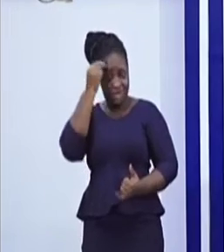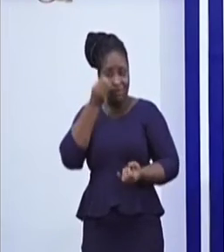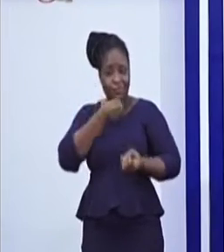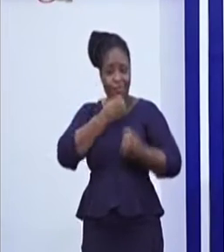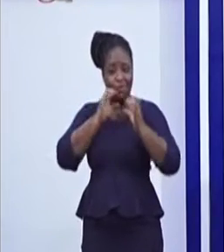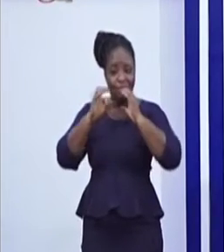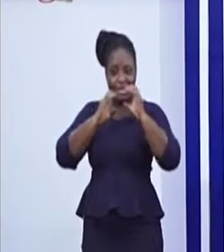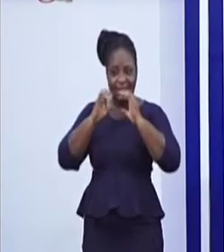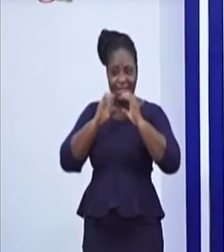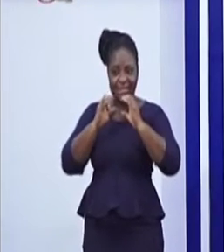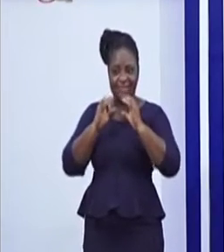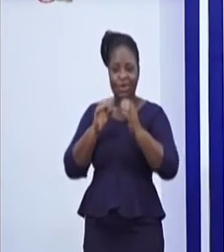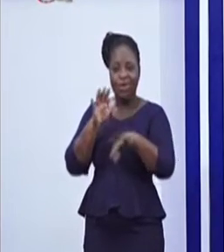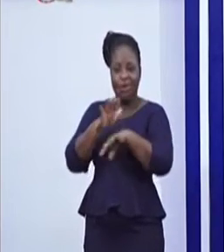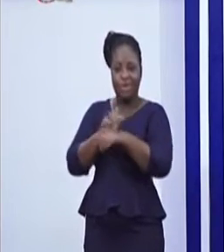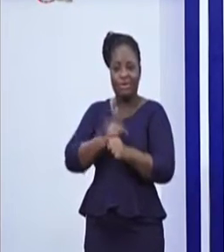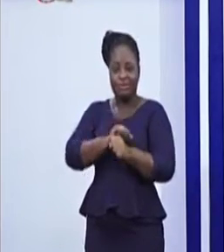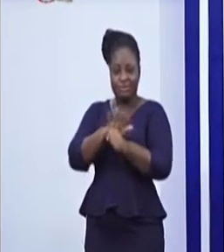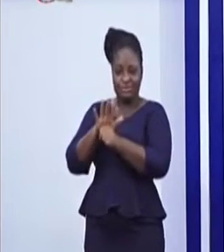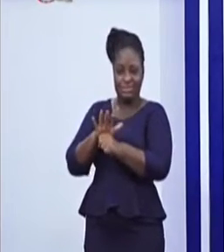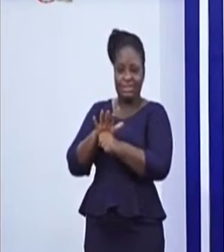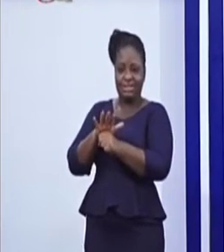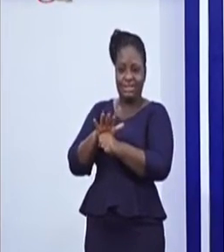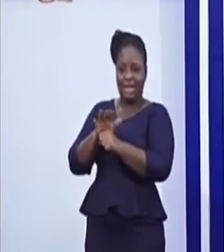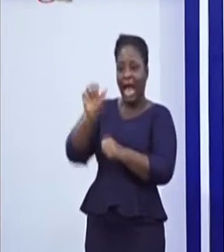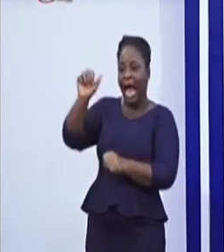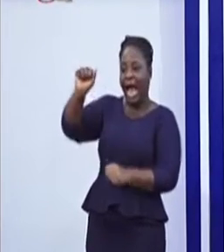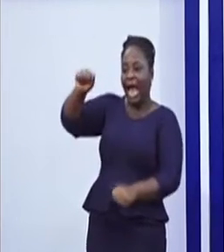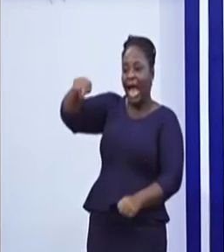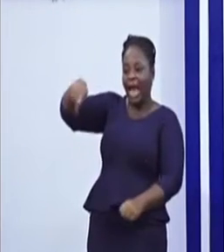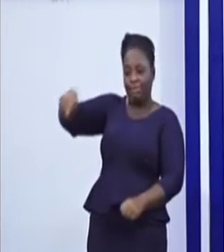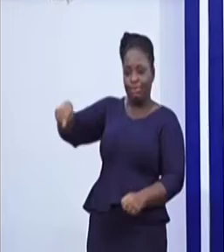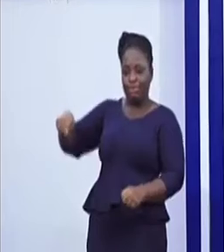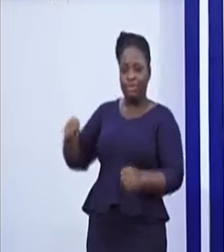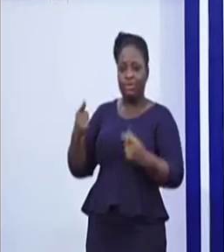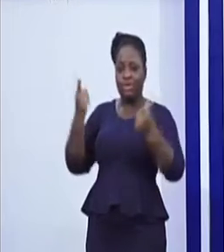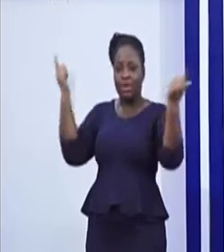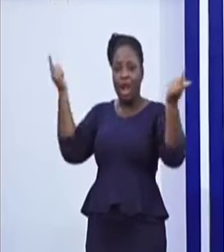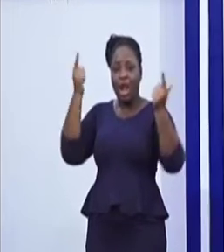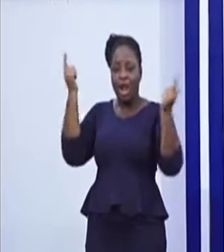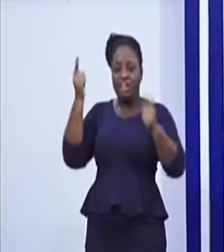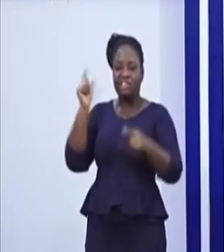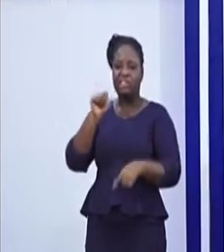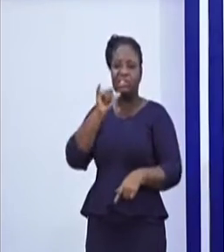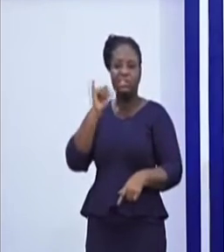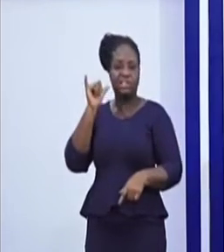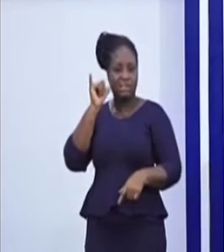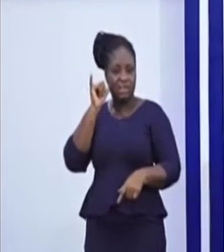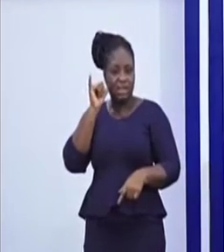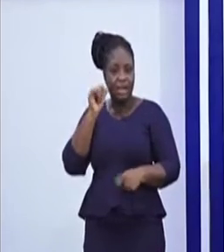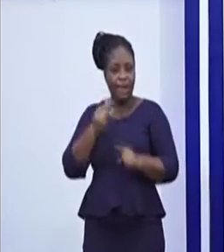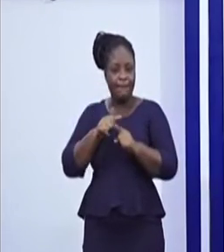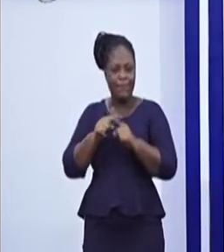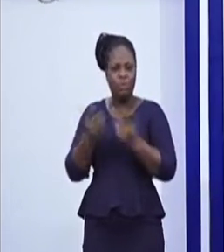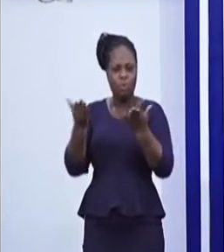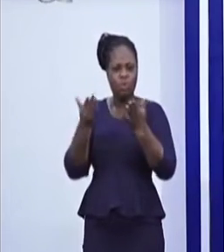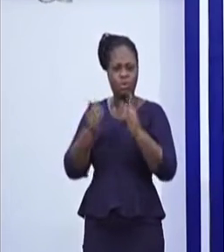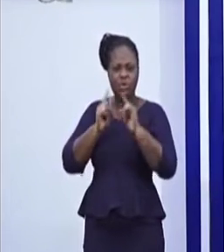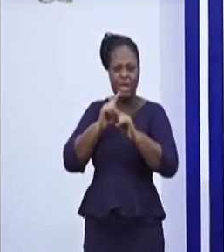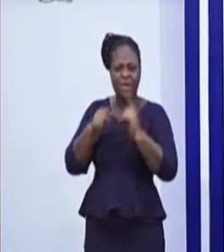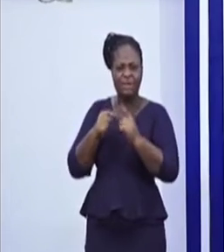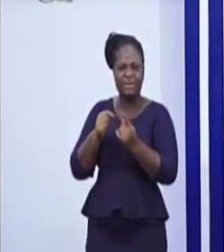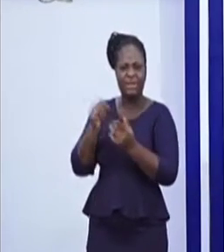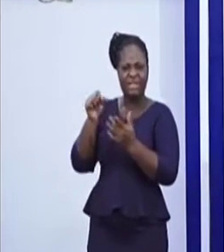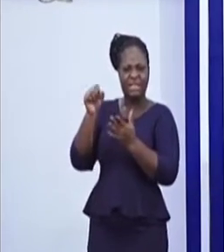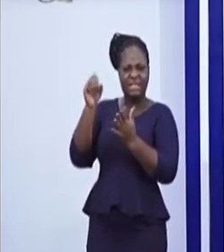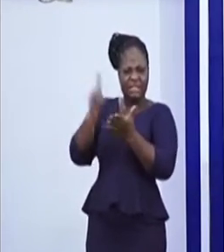to give us a quick update on the COVID-19 app, as was outdoored yesterday. But before then, we want to deal with stigmatization.